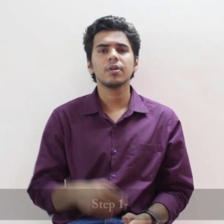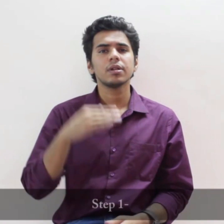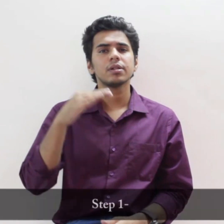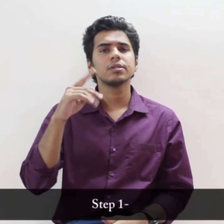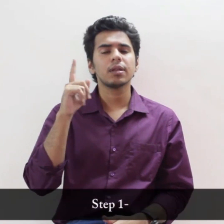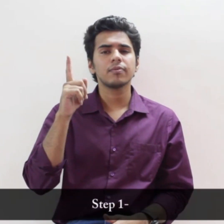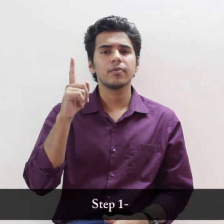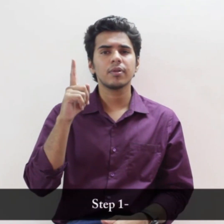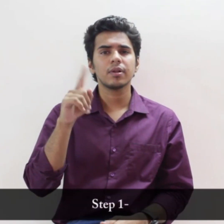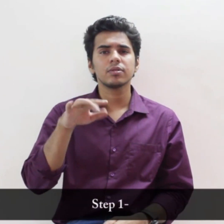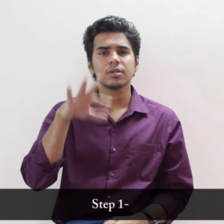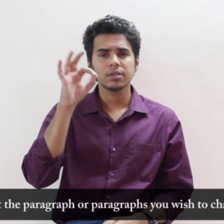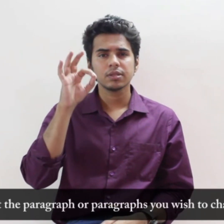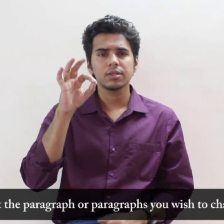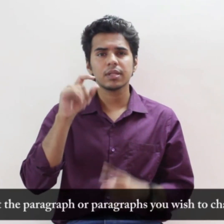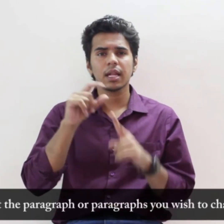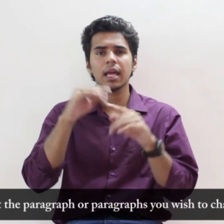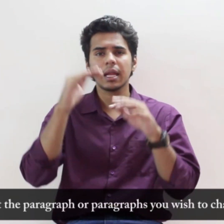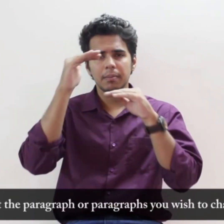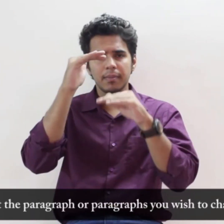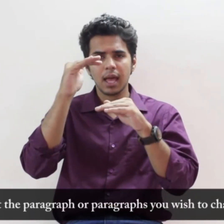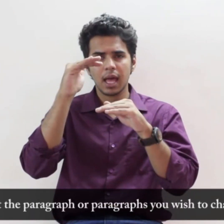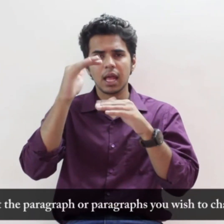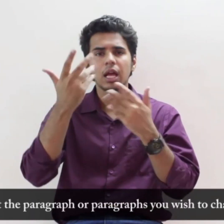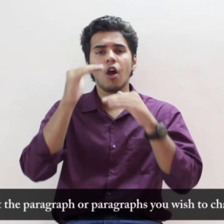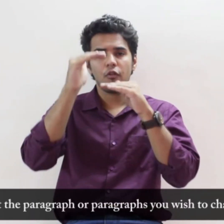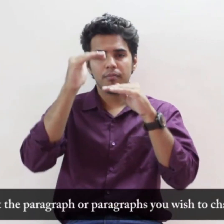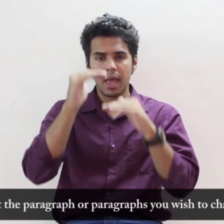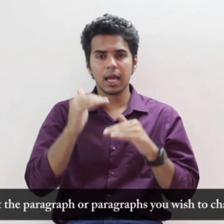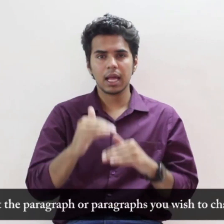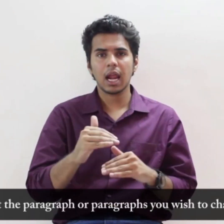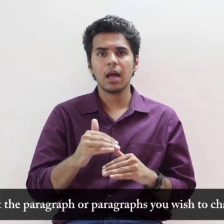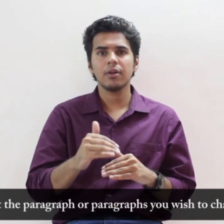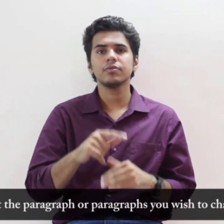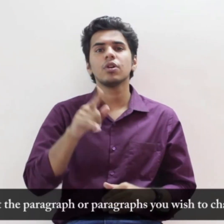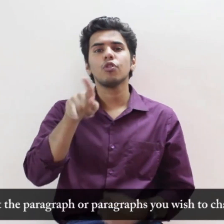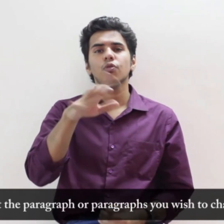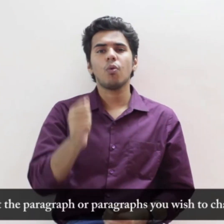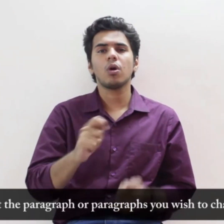Step 1. Select the paragraph or paragraphs you wish to change.